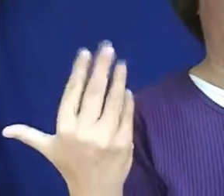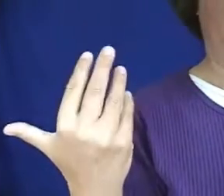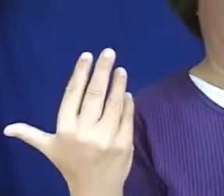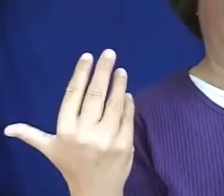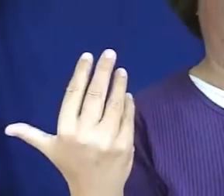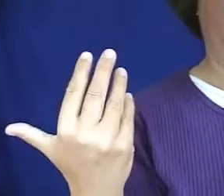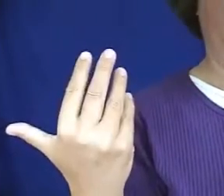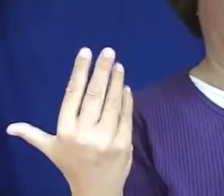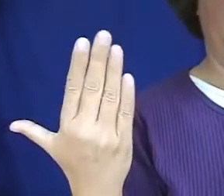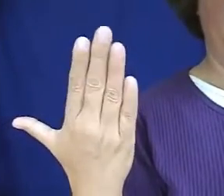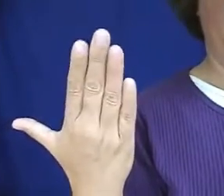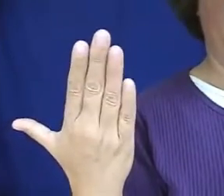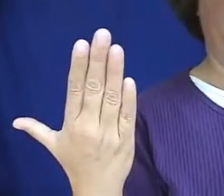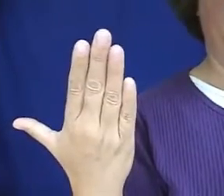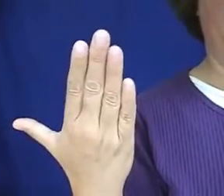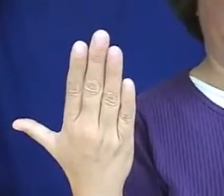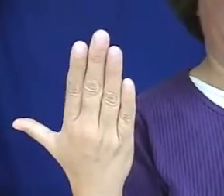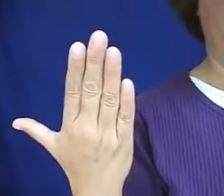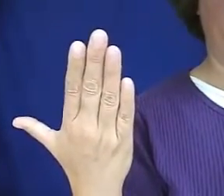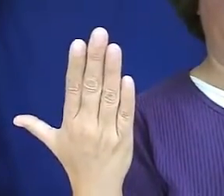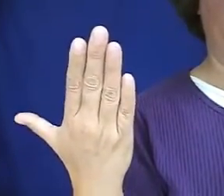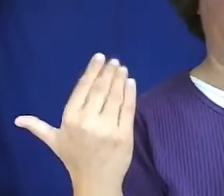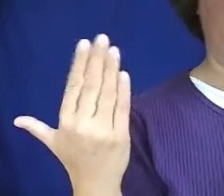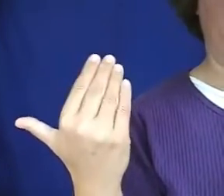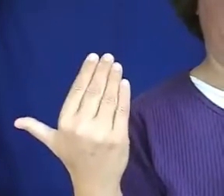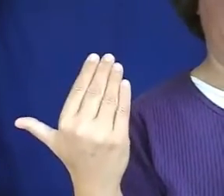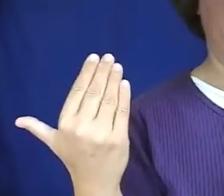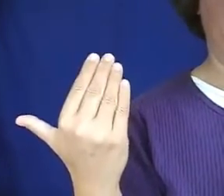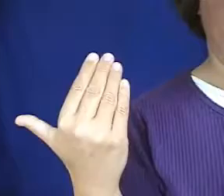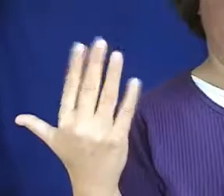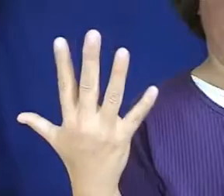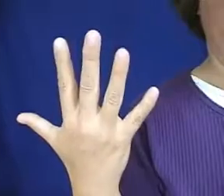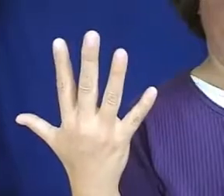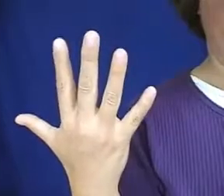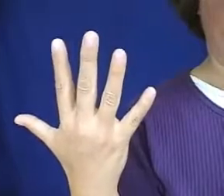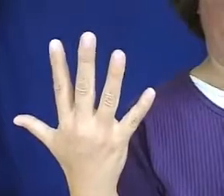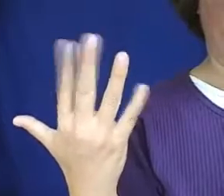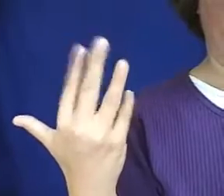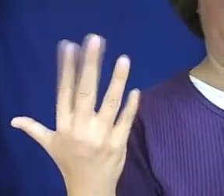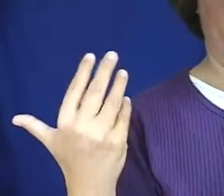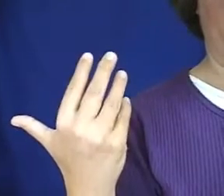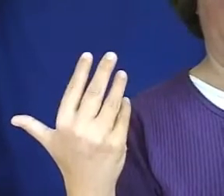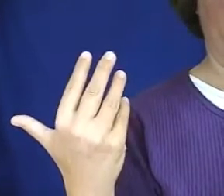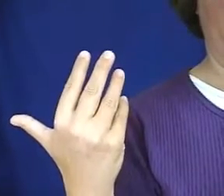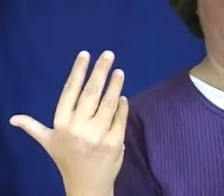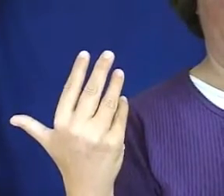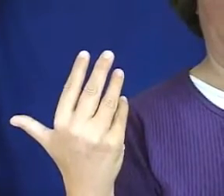15. Some people keep the fingers together and do 15. Some people spread them apart. 15. Either way.